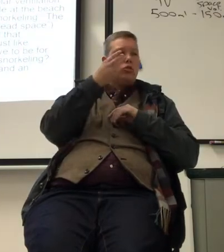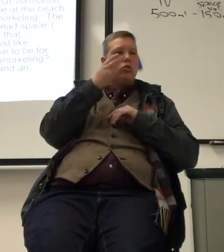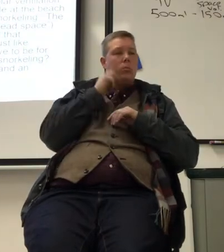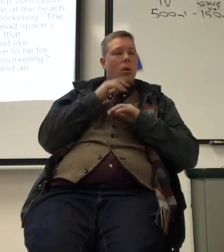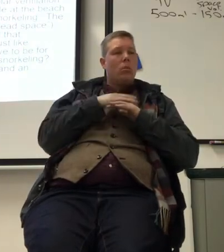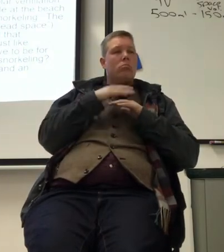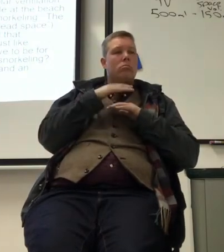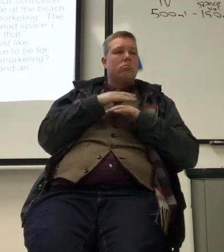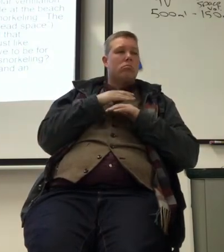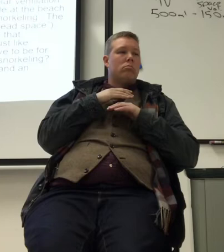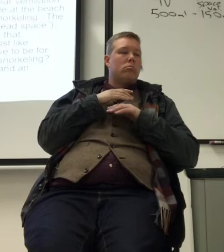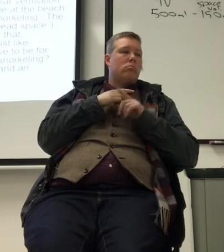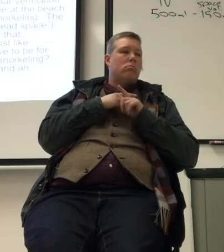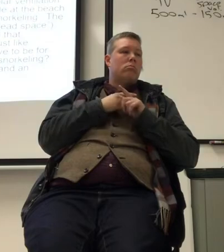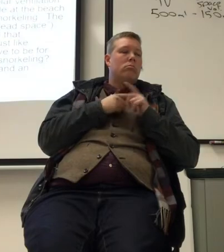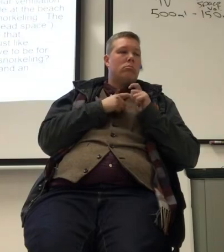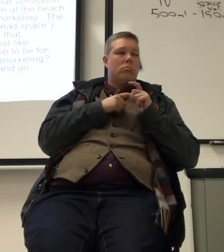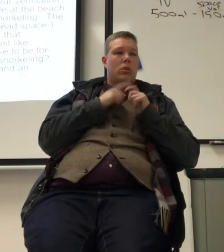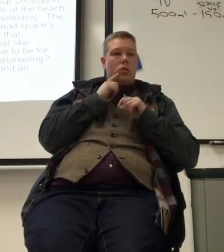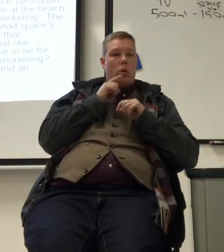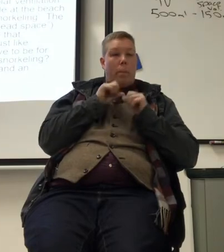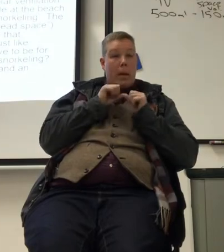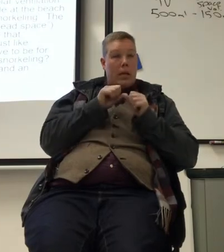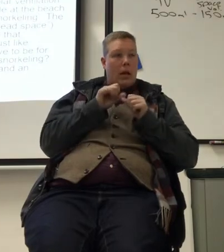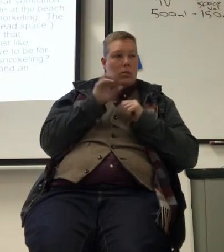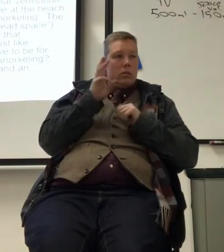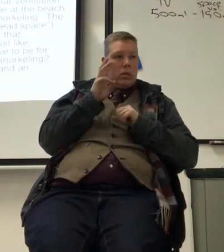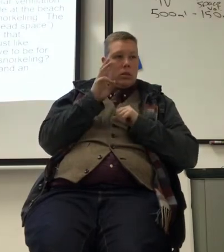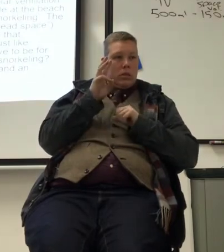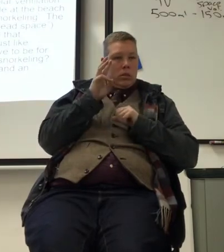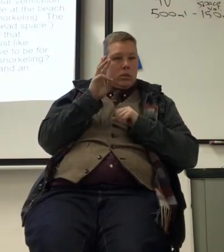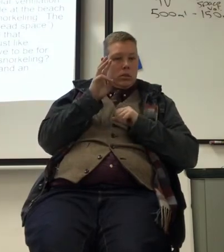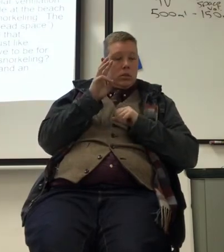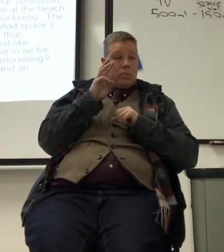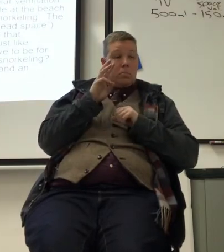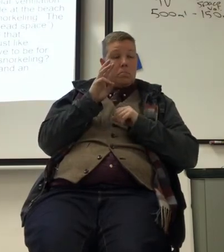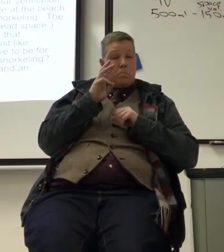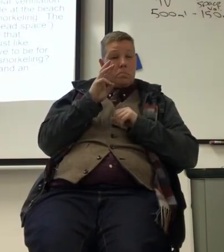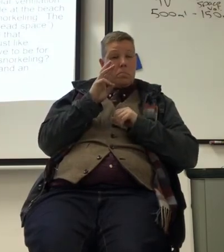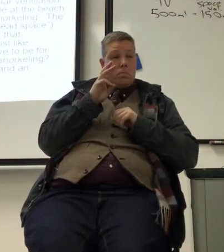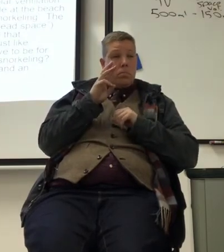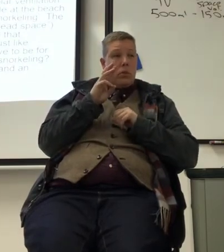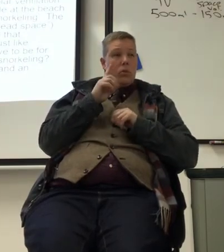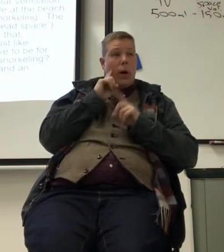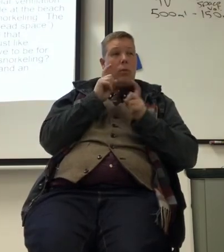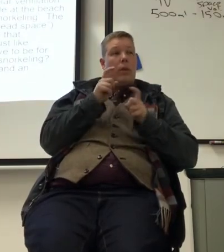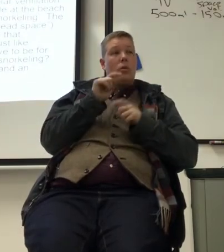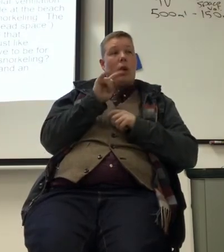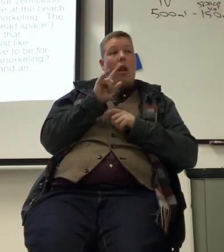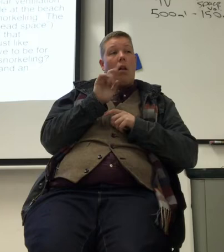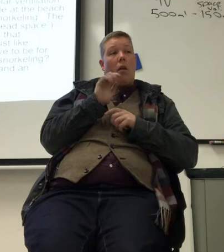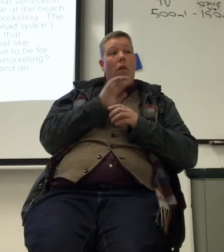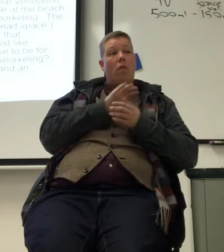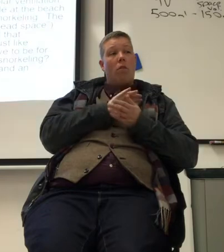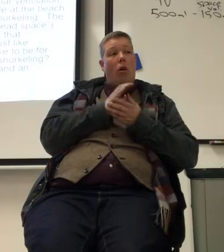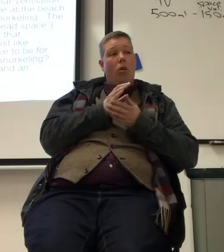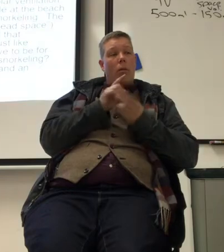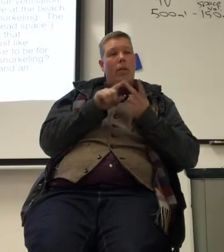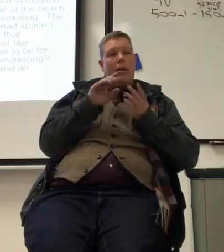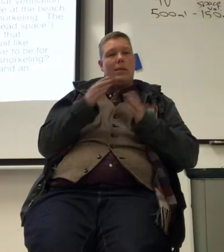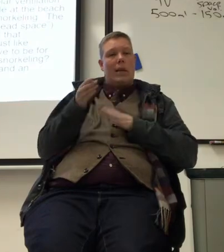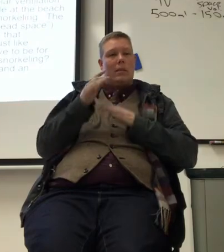it got to be to maintain that 6, okay? And I give you the tidal volume and the dead space volume, the